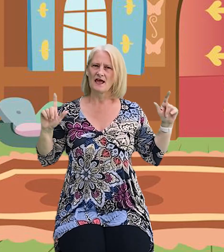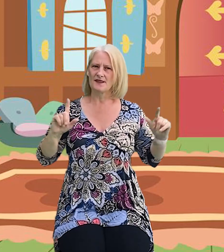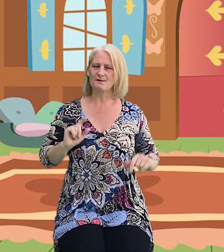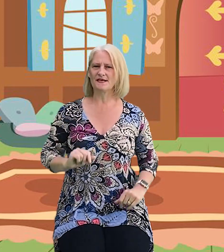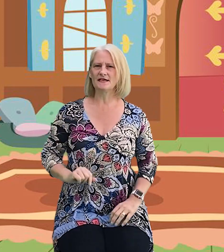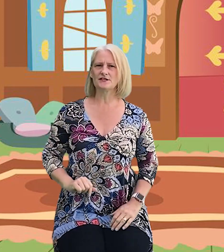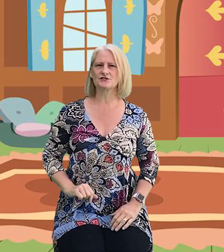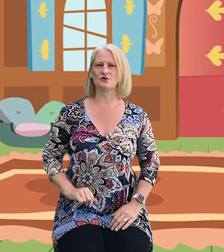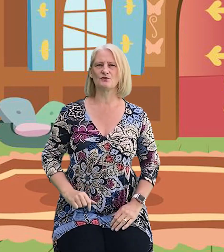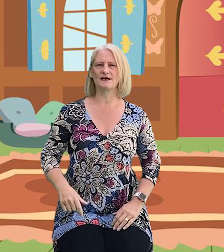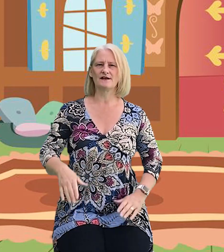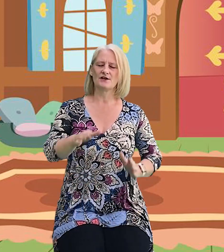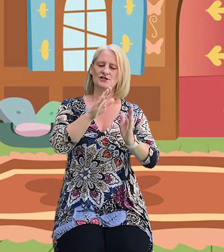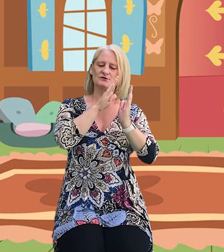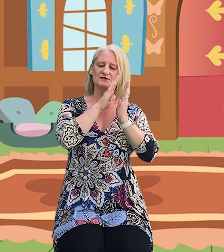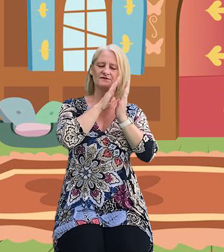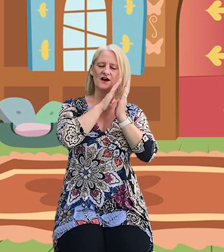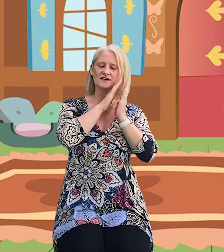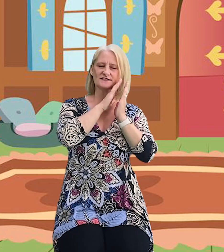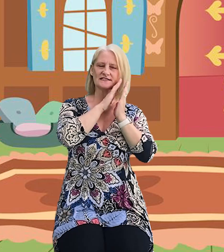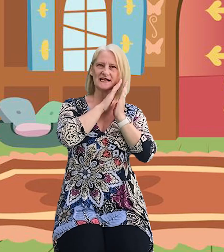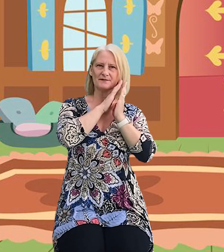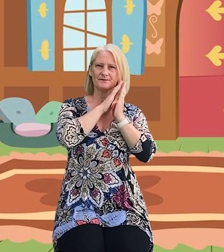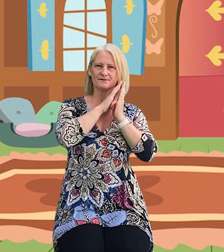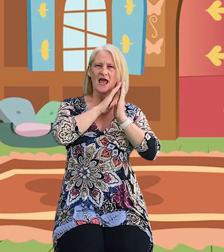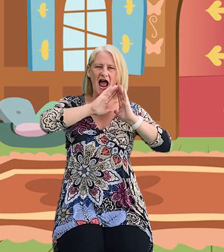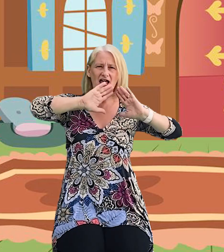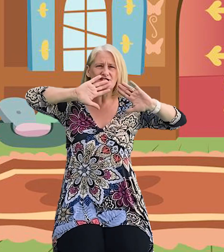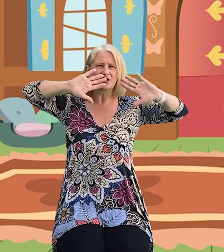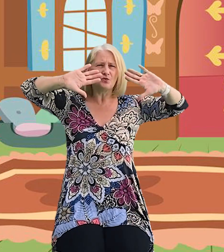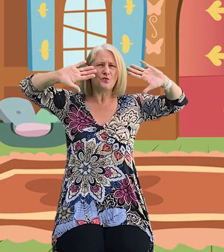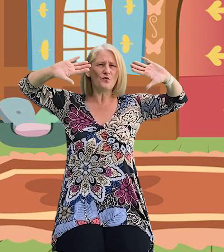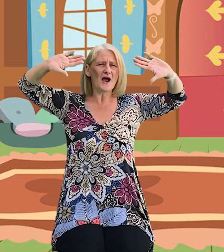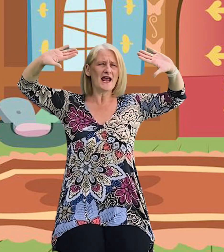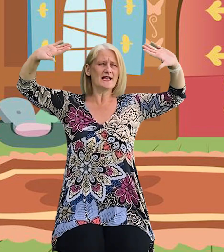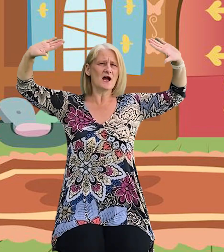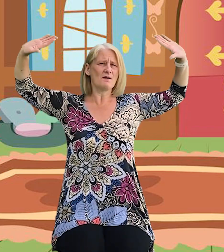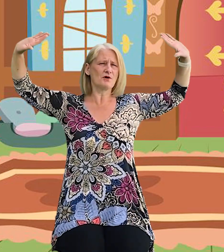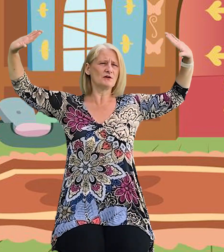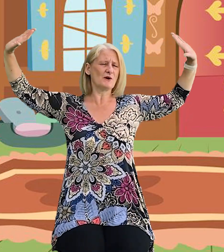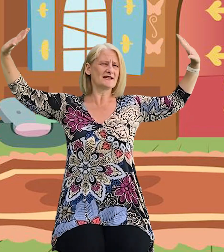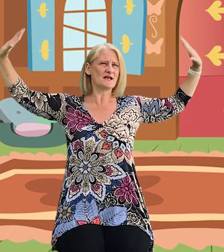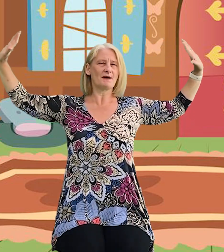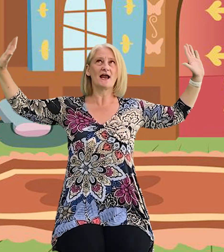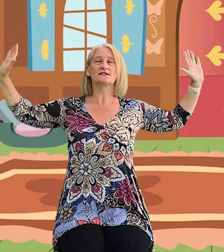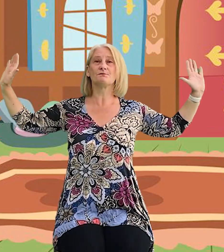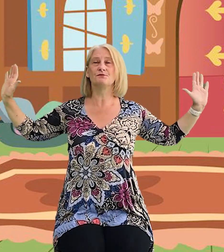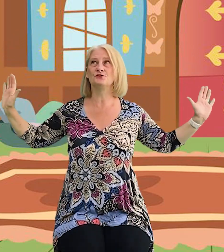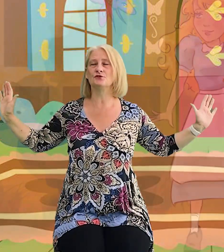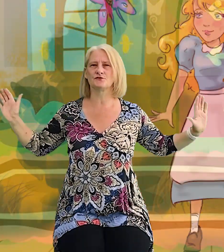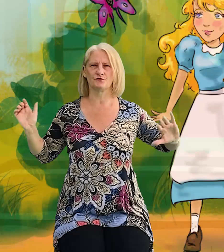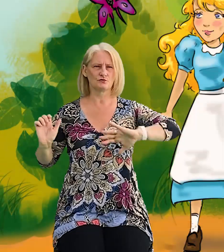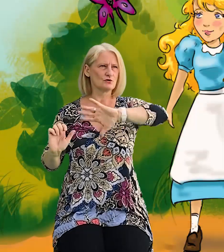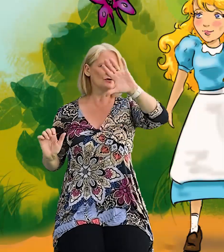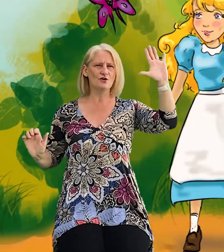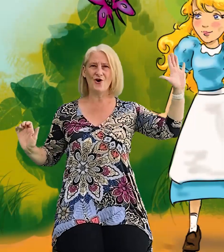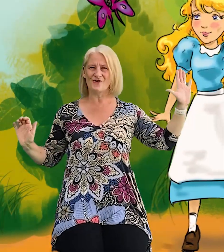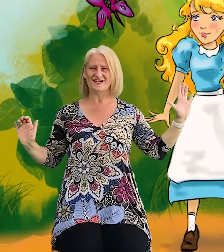At the beginning of the story, she was fast asleep. And she's going to wake up. Goldilocks wakes up and it's a beautiful, glorious,